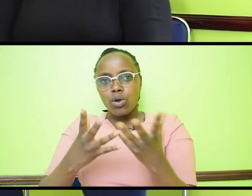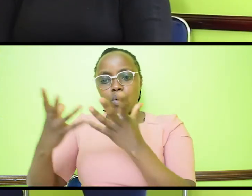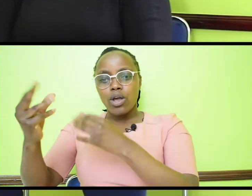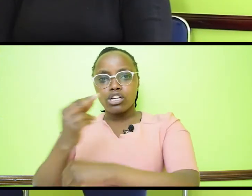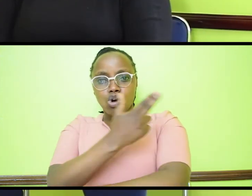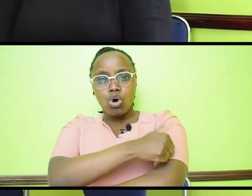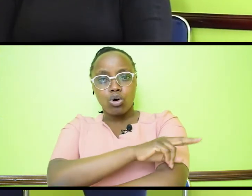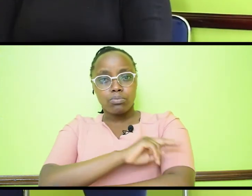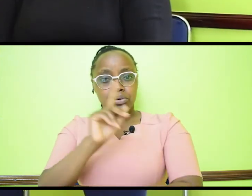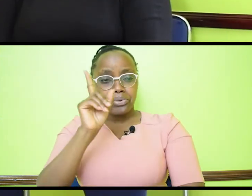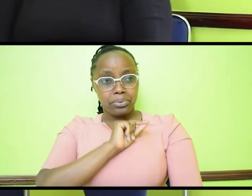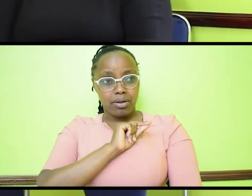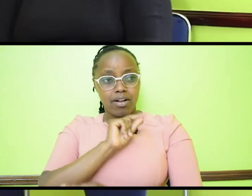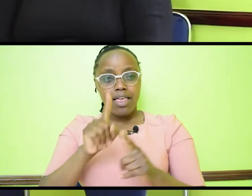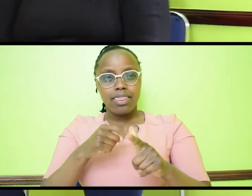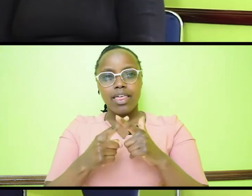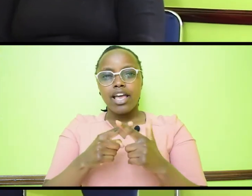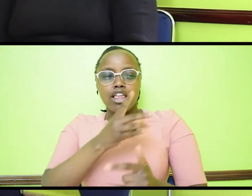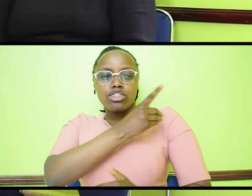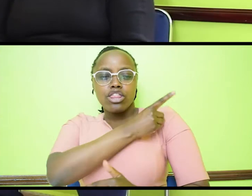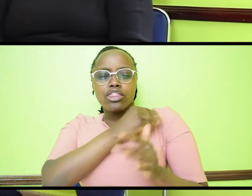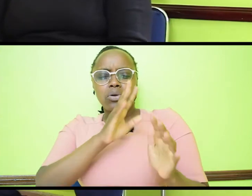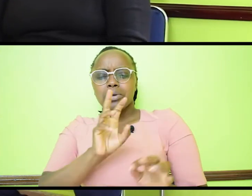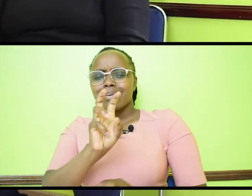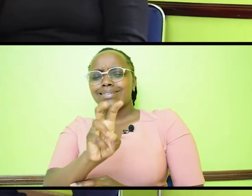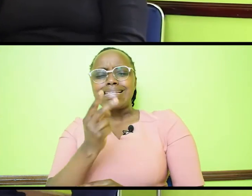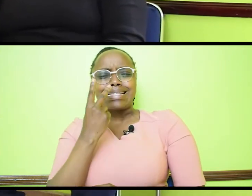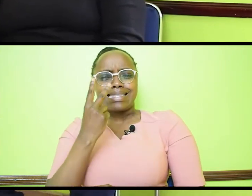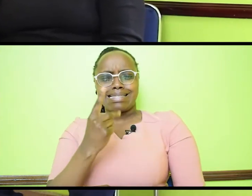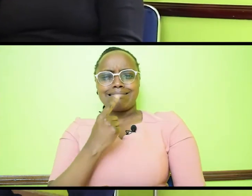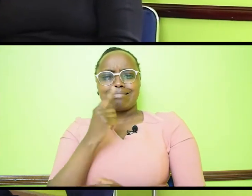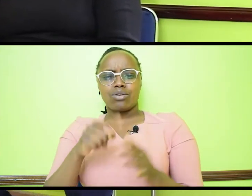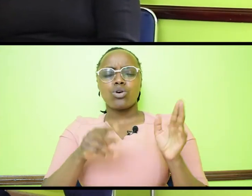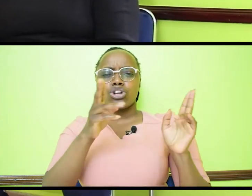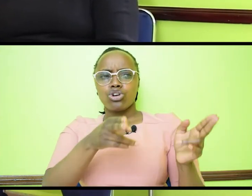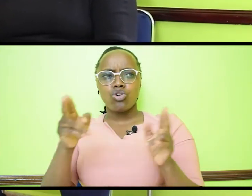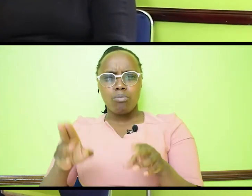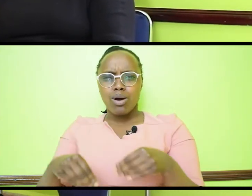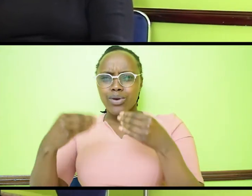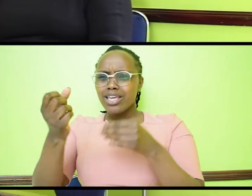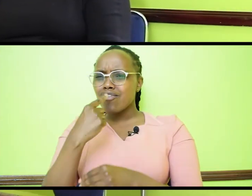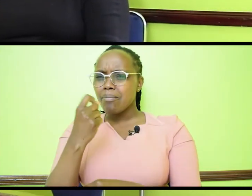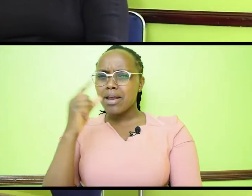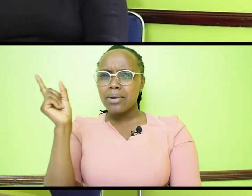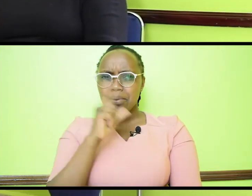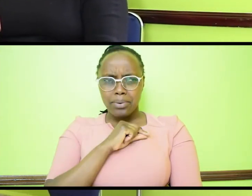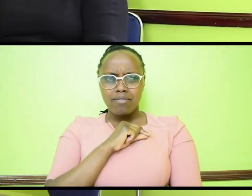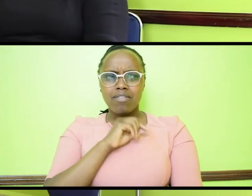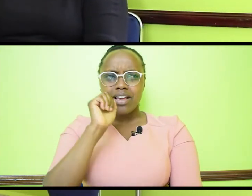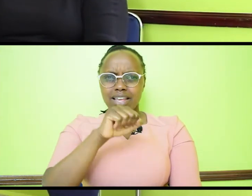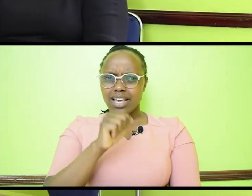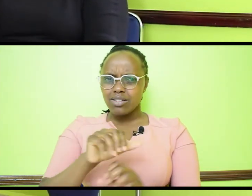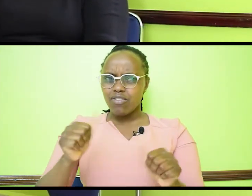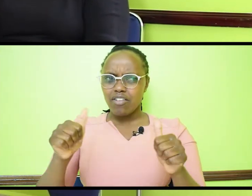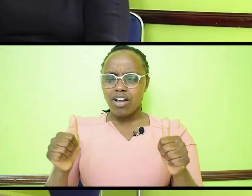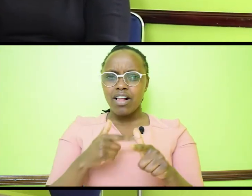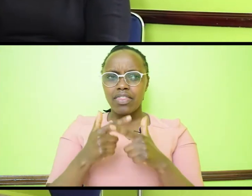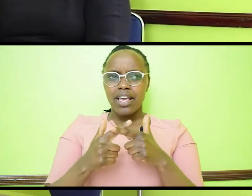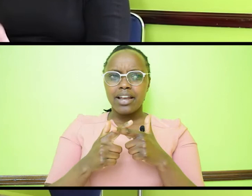to Penda Hospital. So the doc checked, kasema, it's normal, but we'll give some medicines. So we're like,